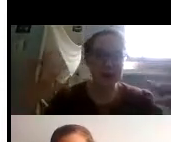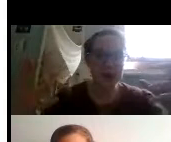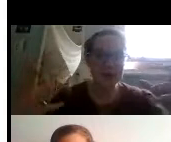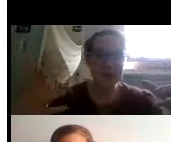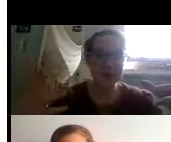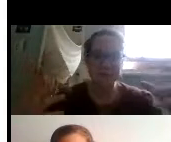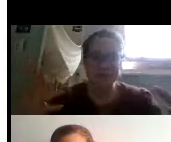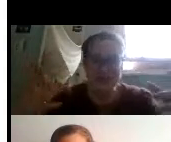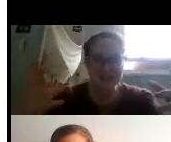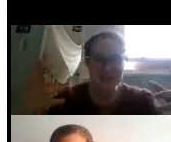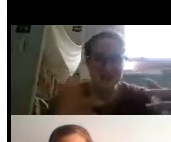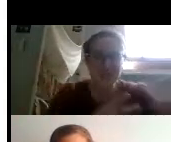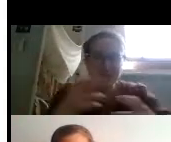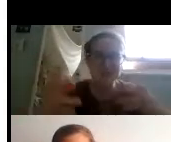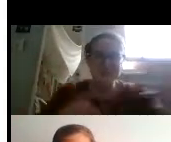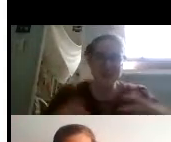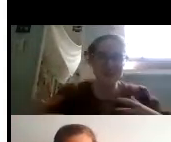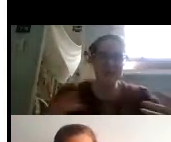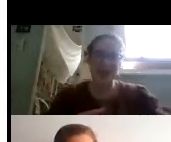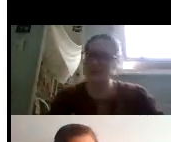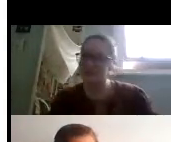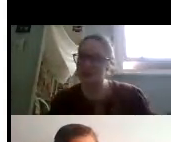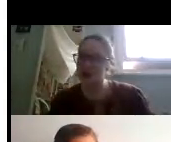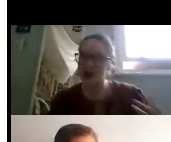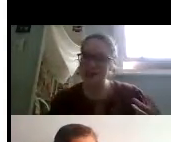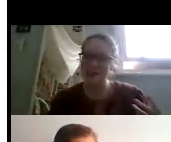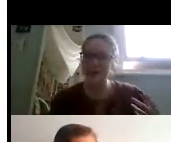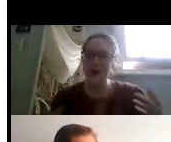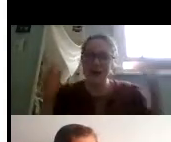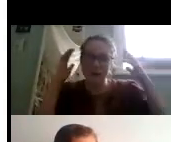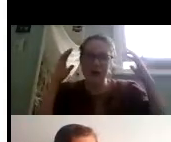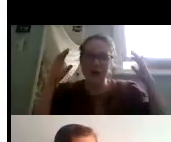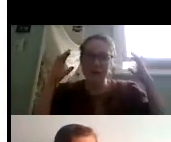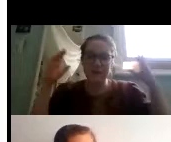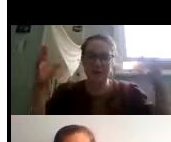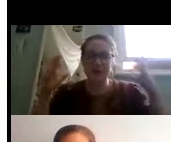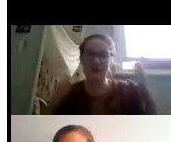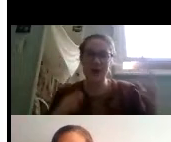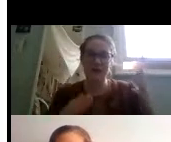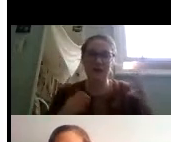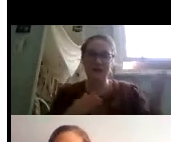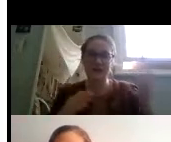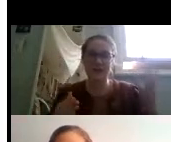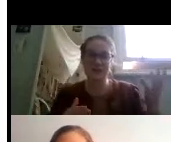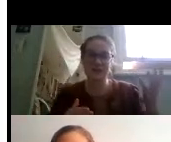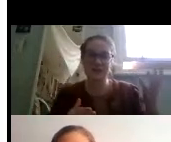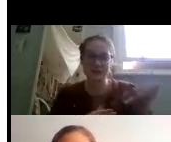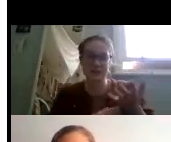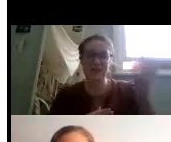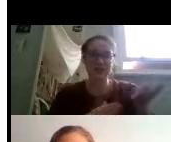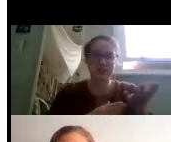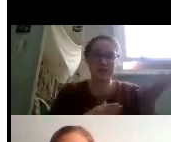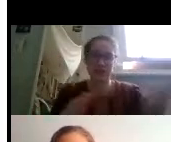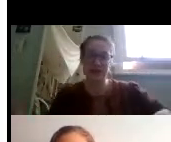keep in your head that it's basically you're making the shapes of the letters of your hands, and if you kind of visualize in your head how each letter